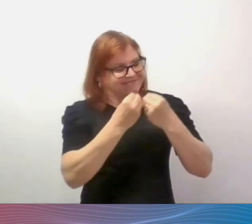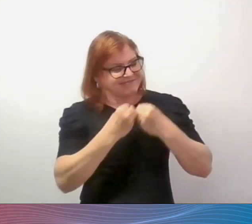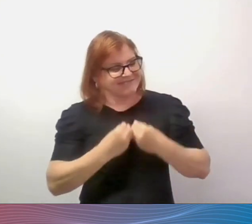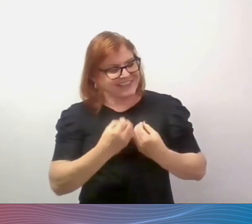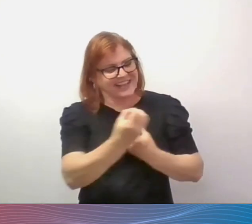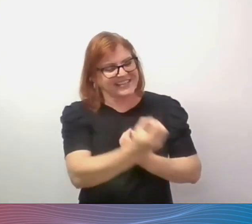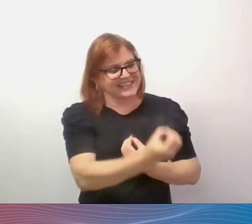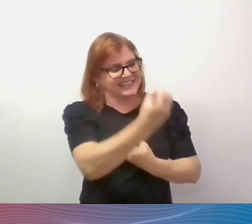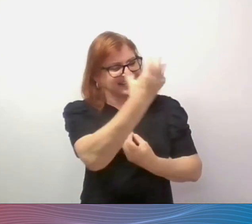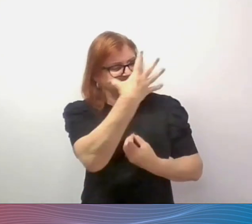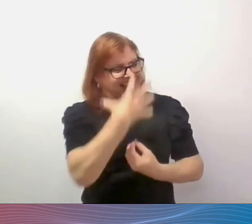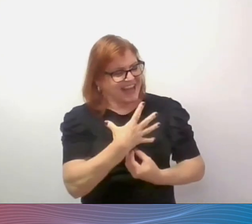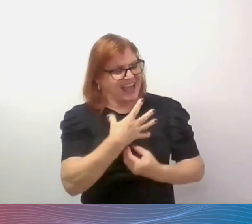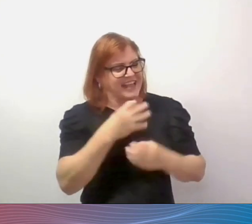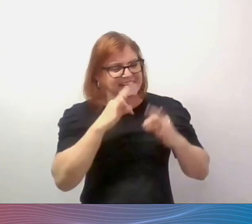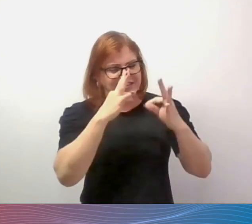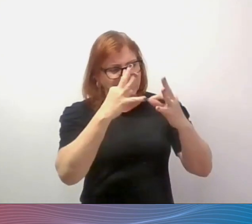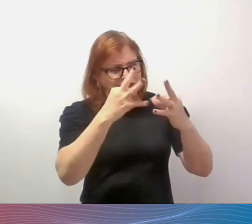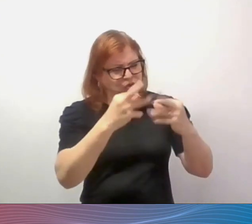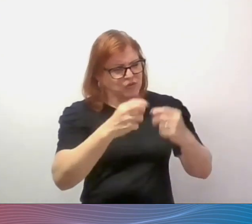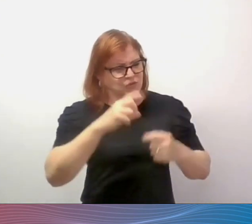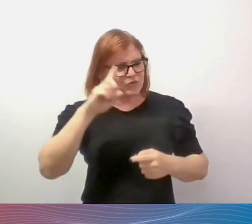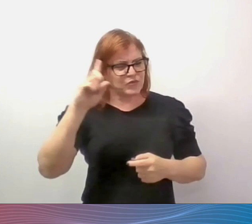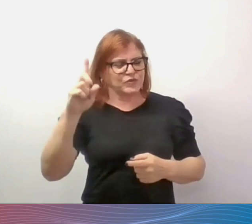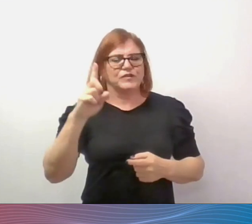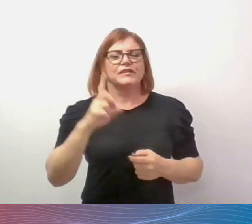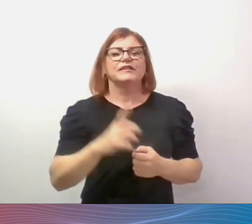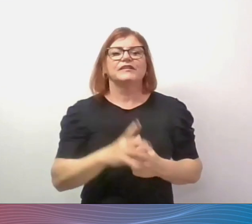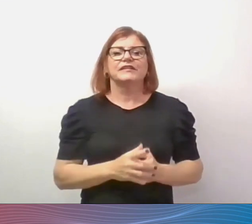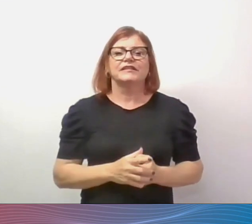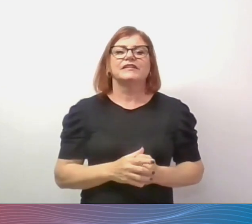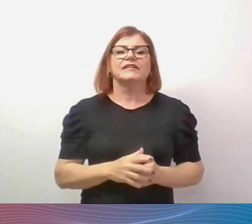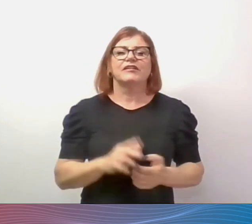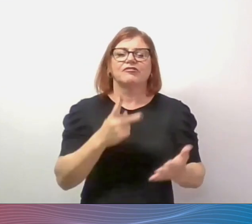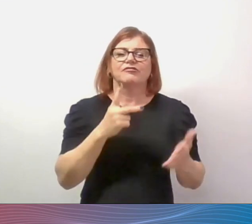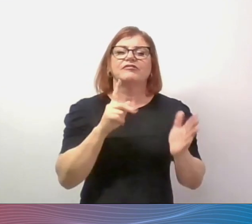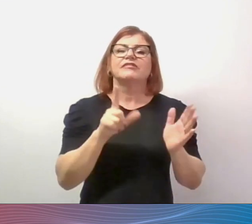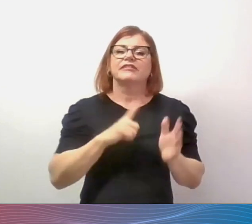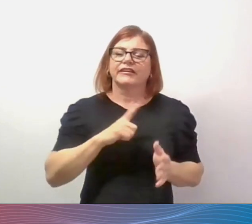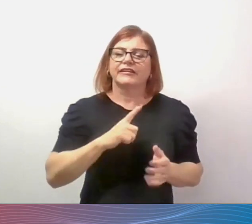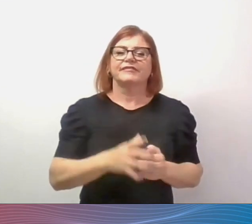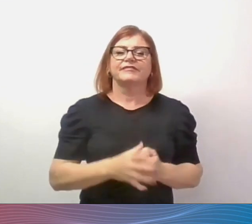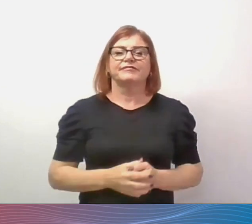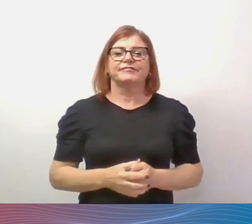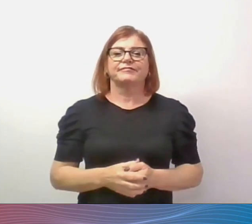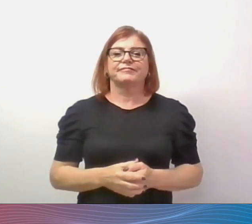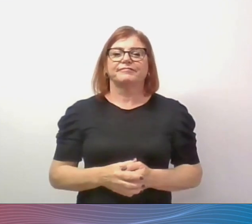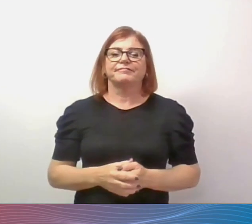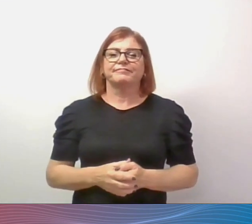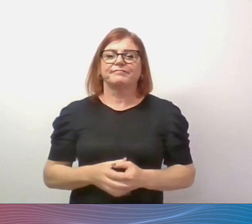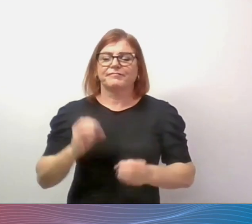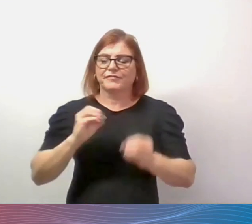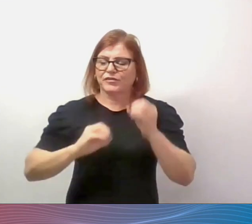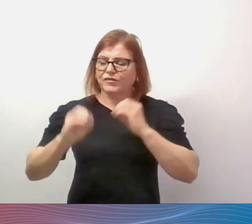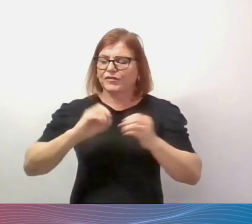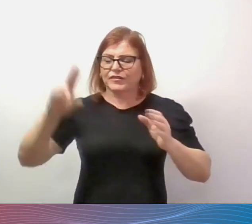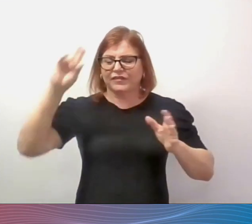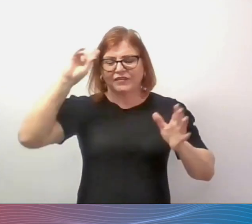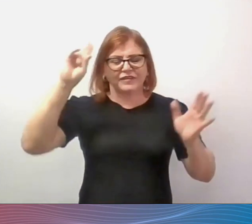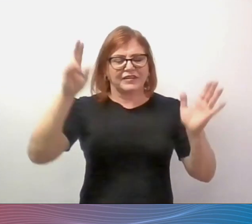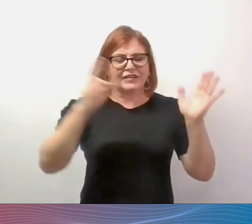de Deus. The word brings all the grace of God. Ó, Senhor Jesus.